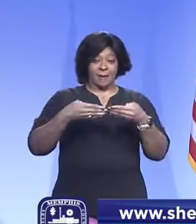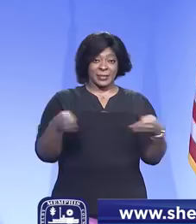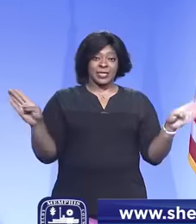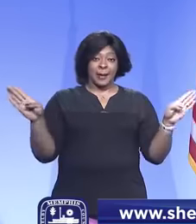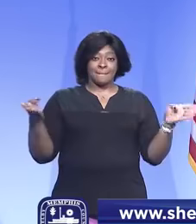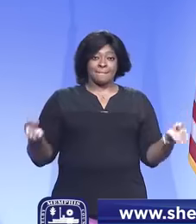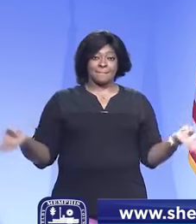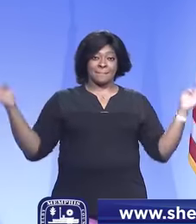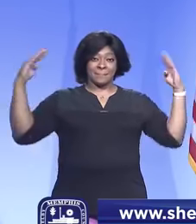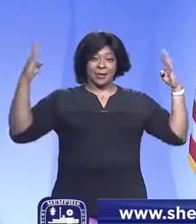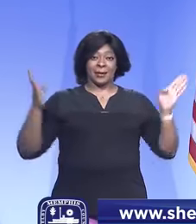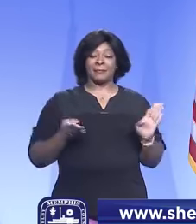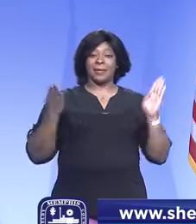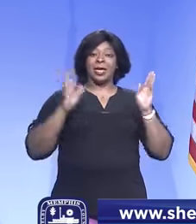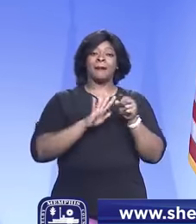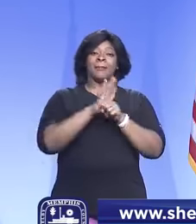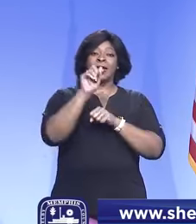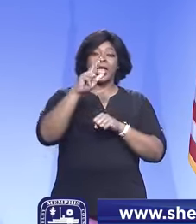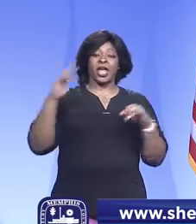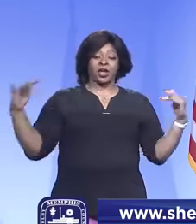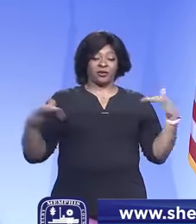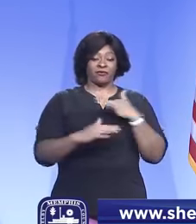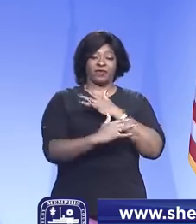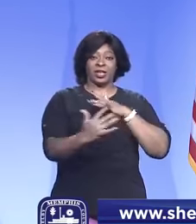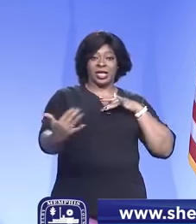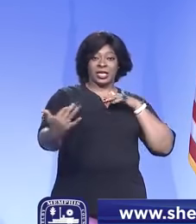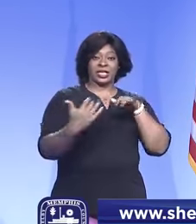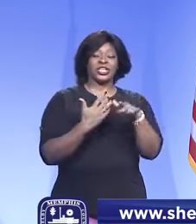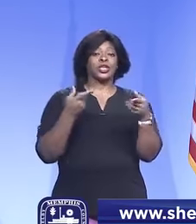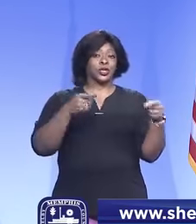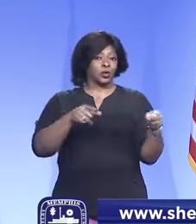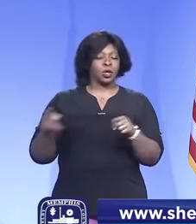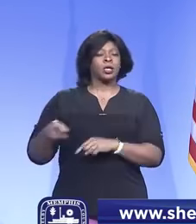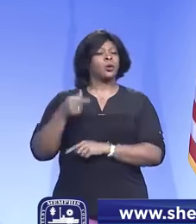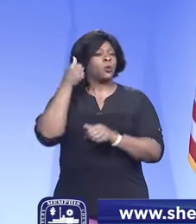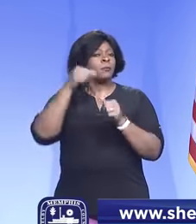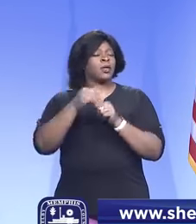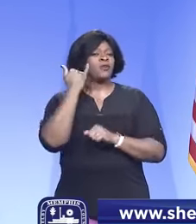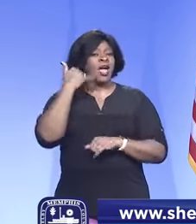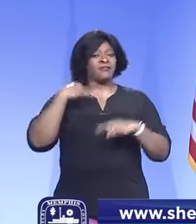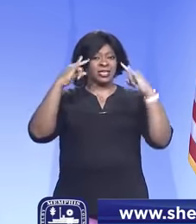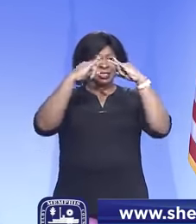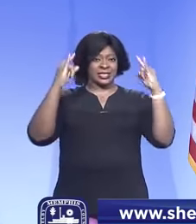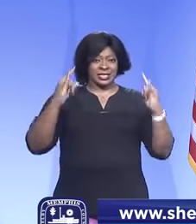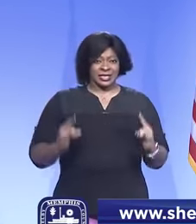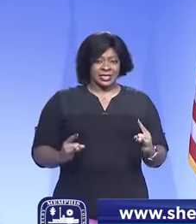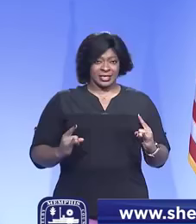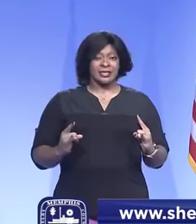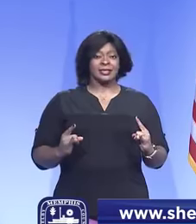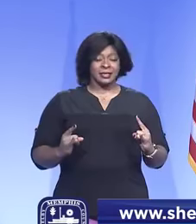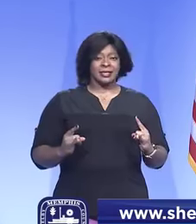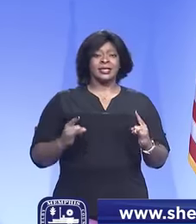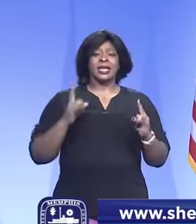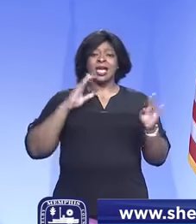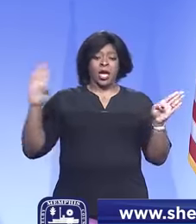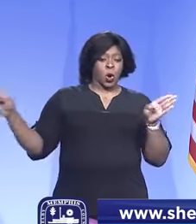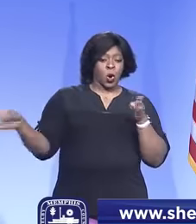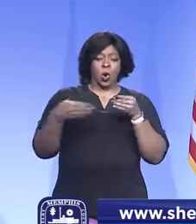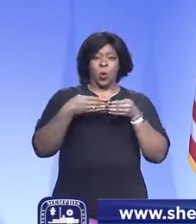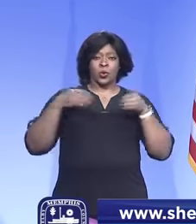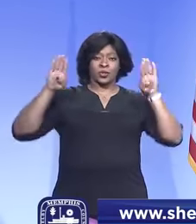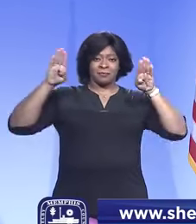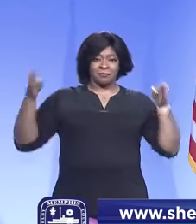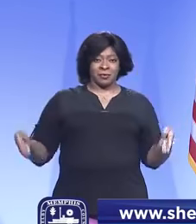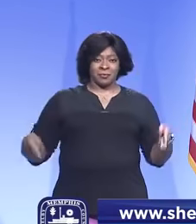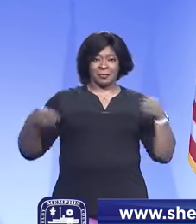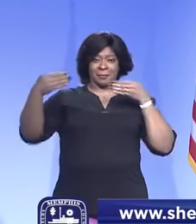and adequate ventilation is occurring. Keep in mind, when you have a tent and it is enclosed, all the